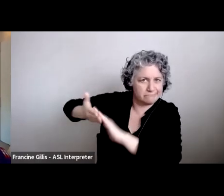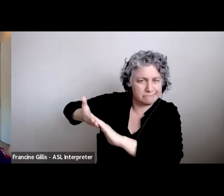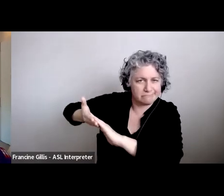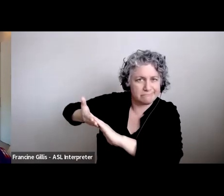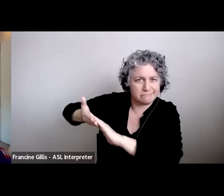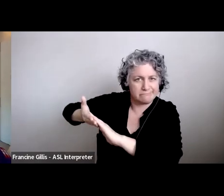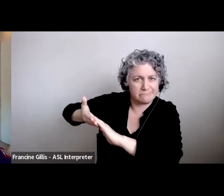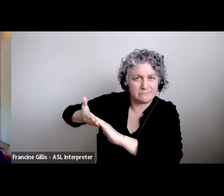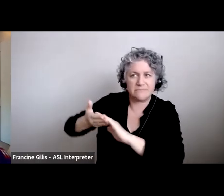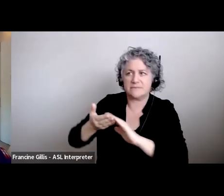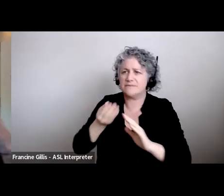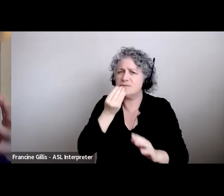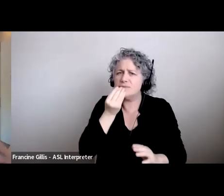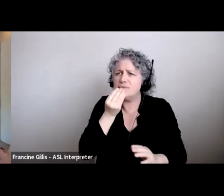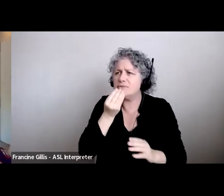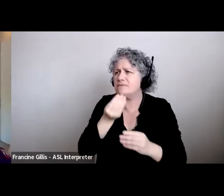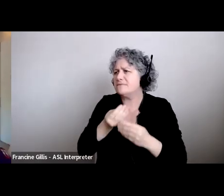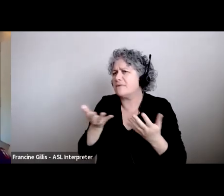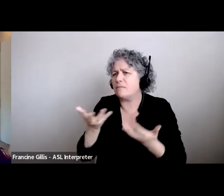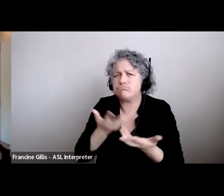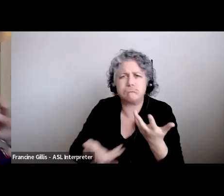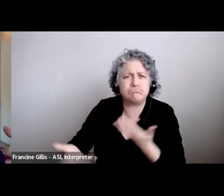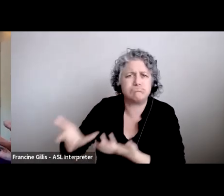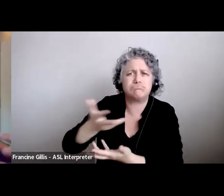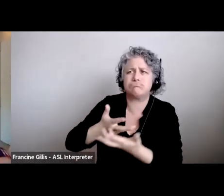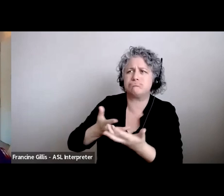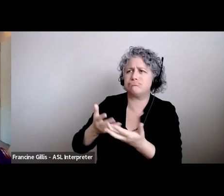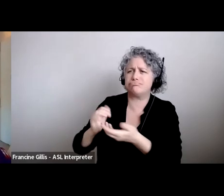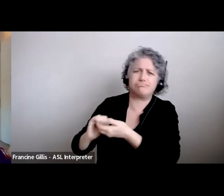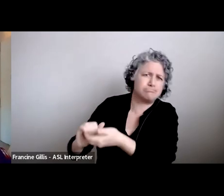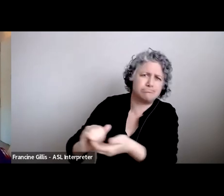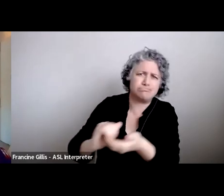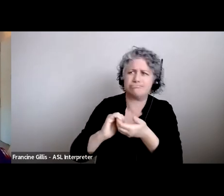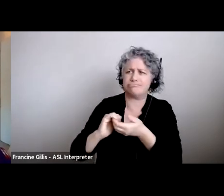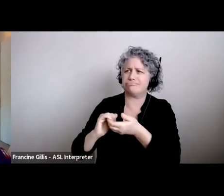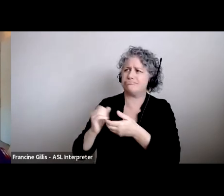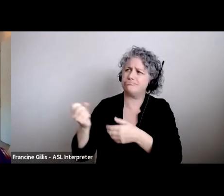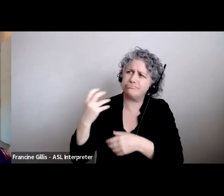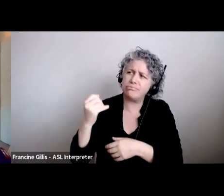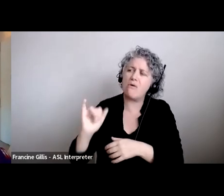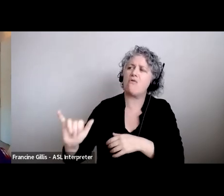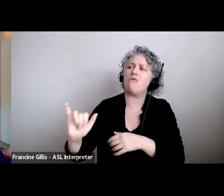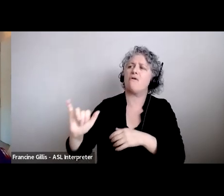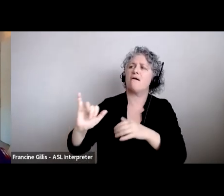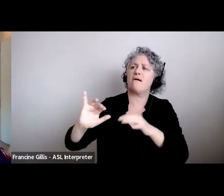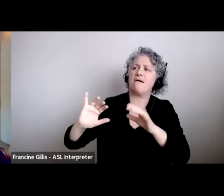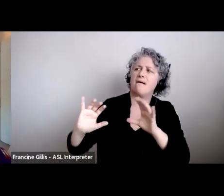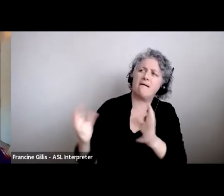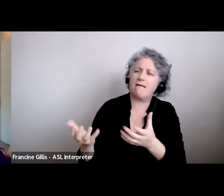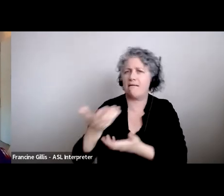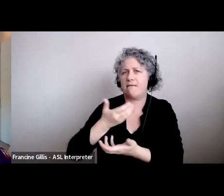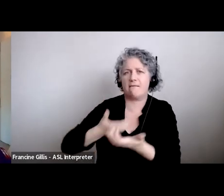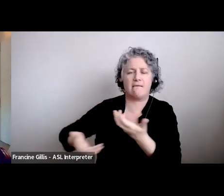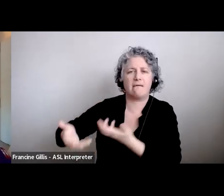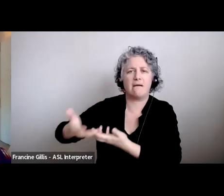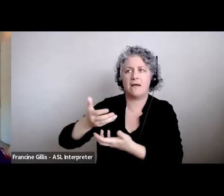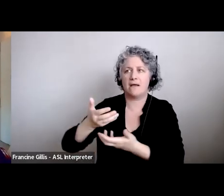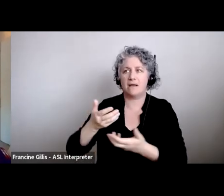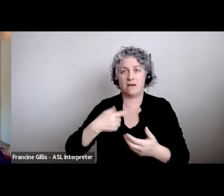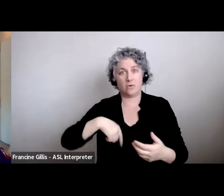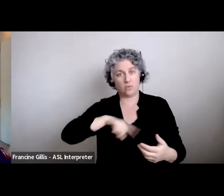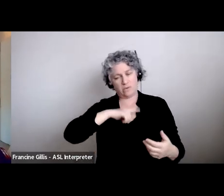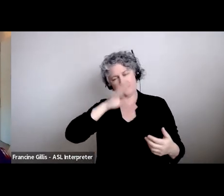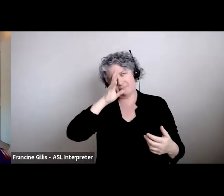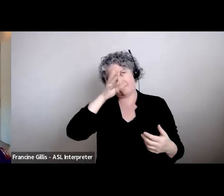with food and interactions and community engagement. And we managed to find a